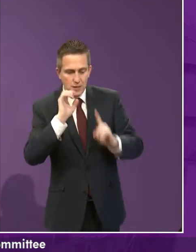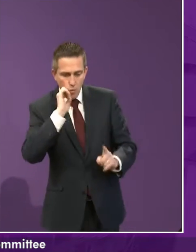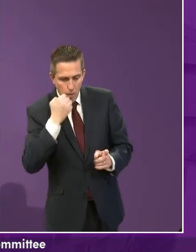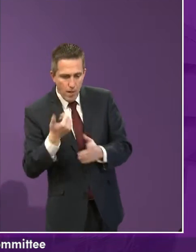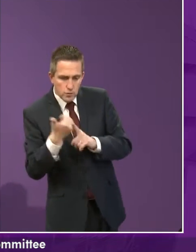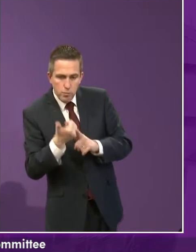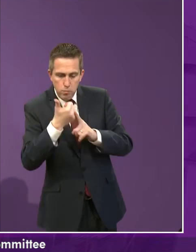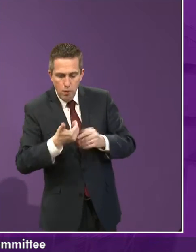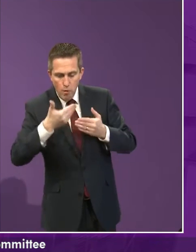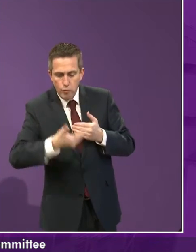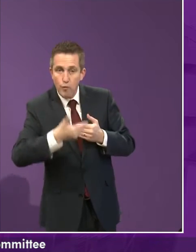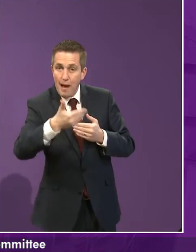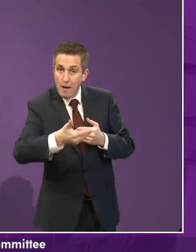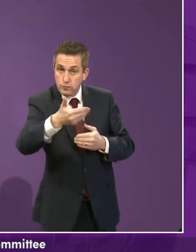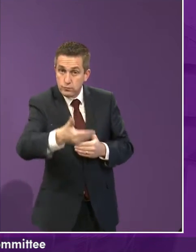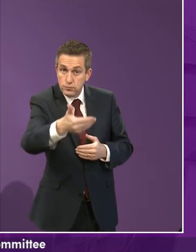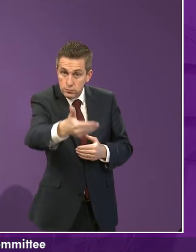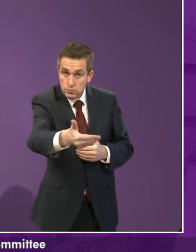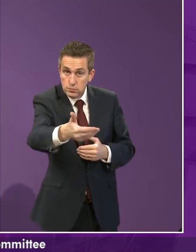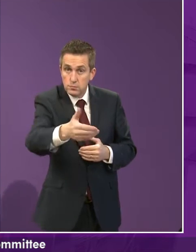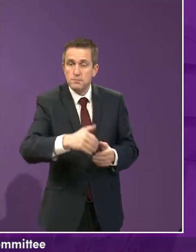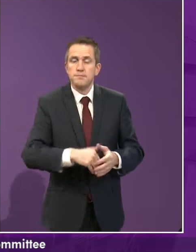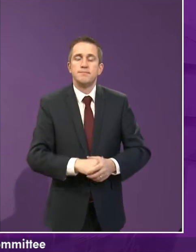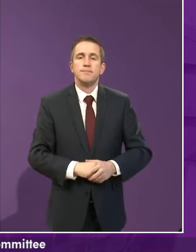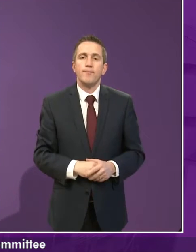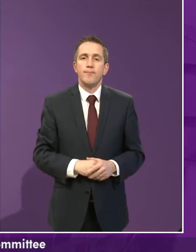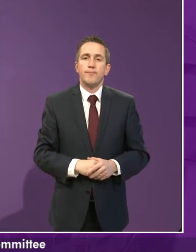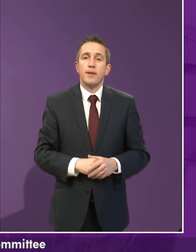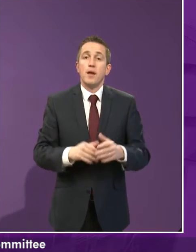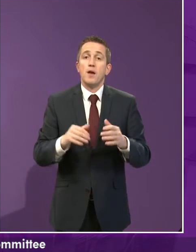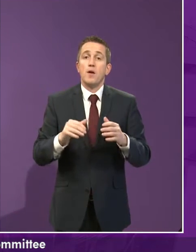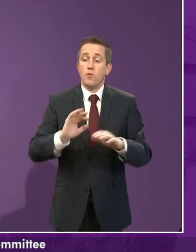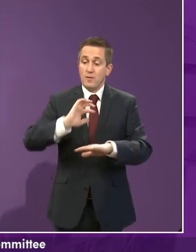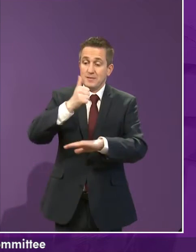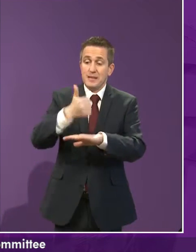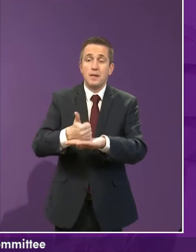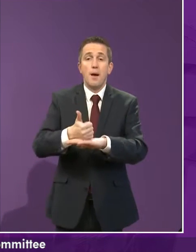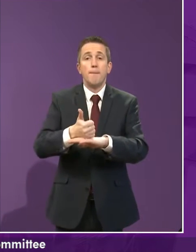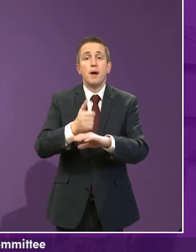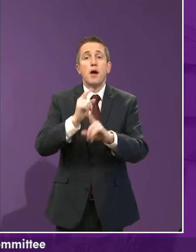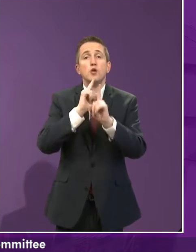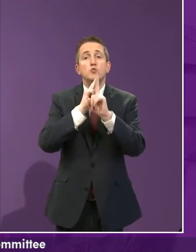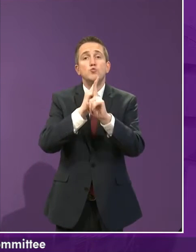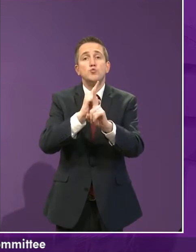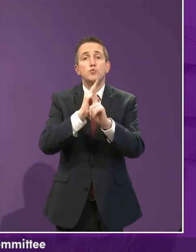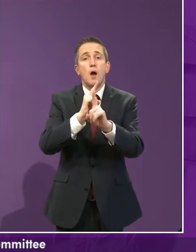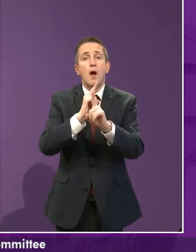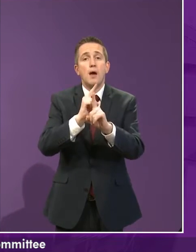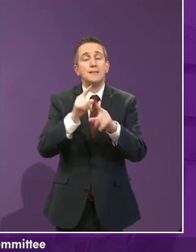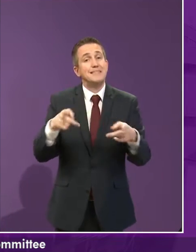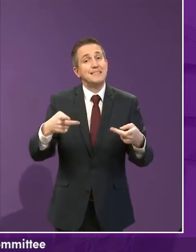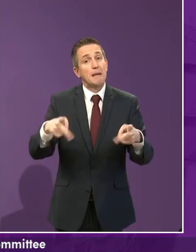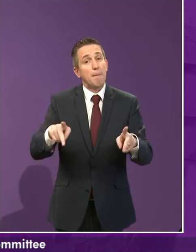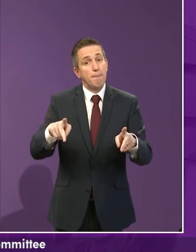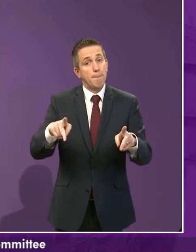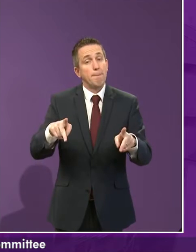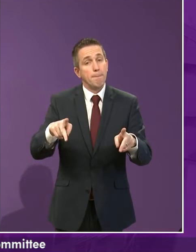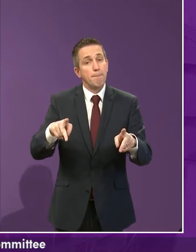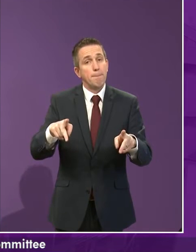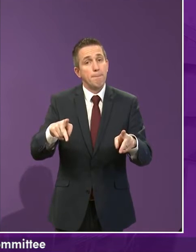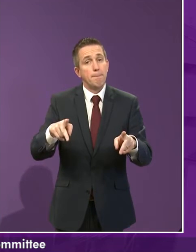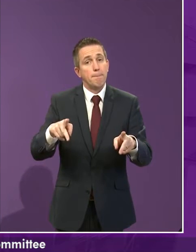available. We have developed a personal tutor scheme, which has moved away from what you might